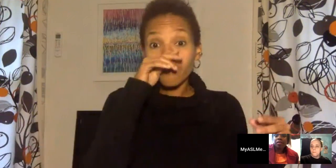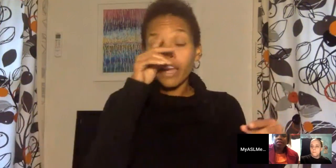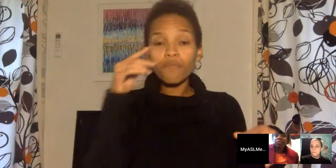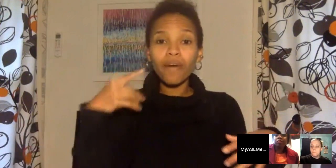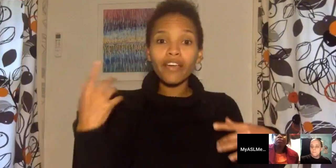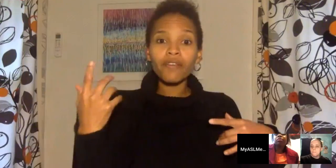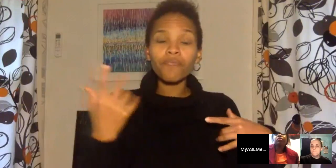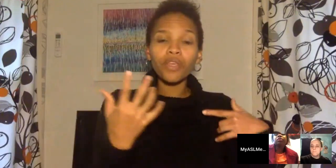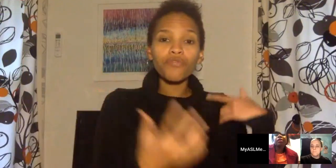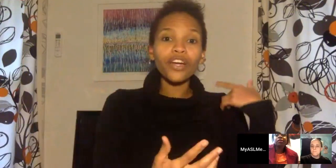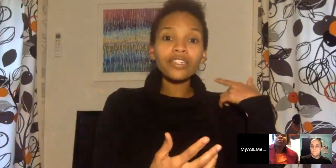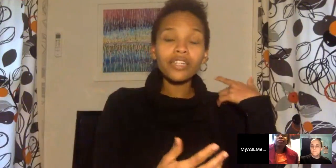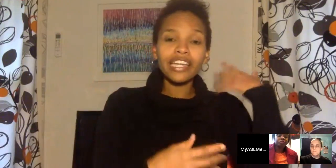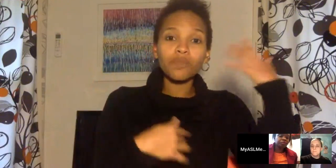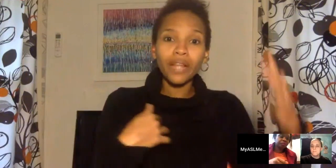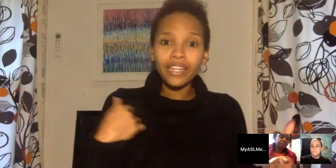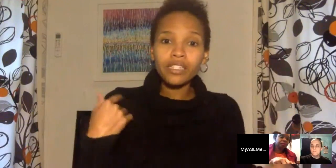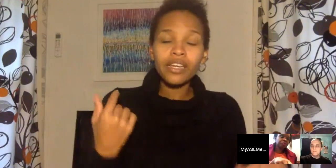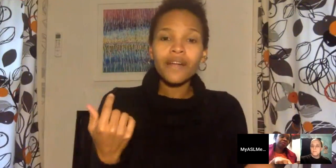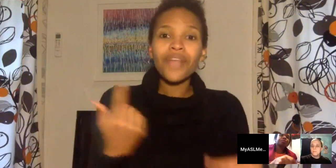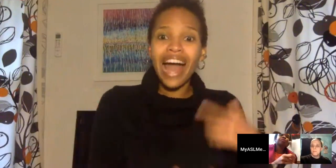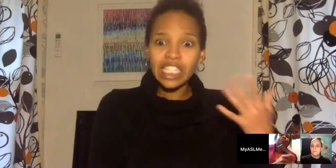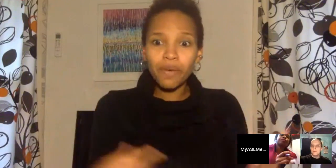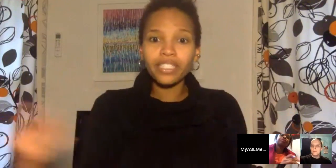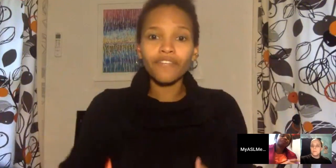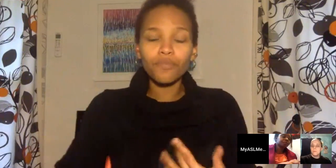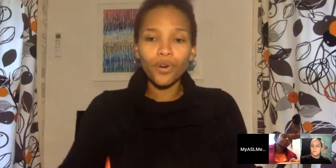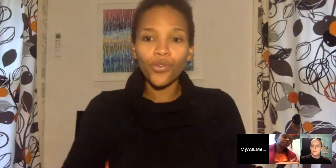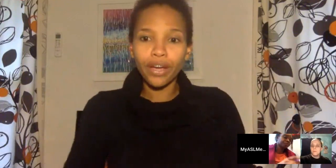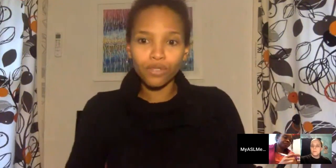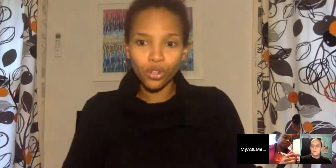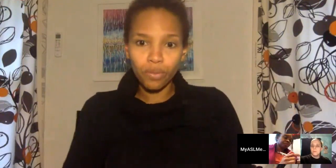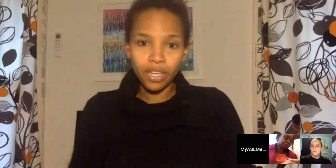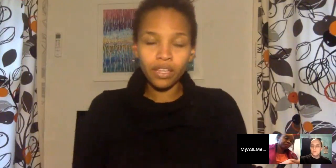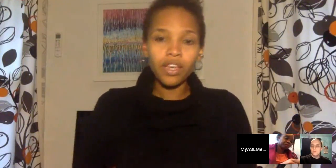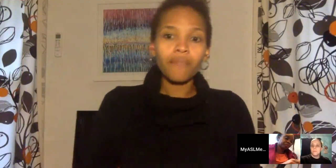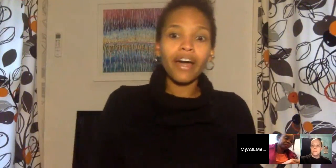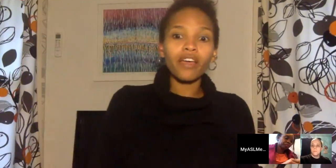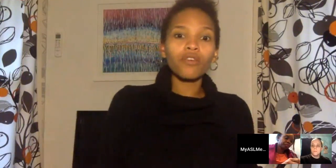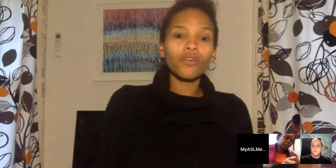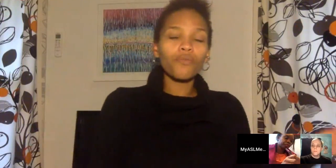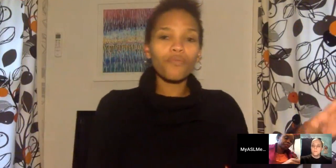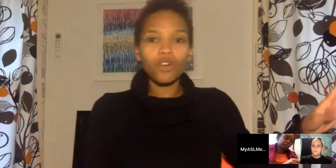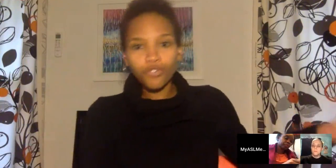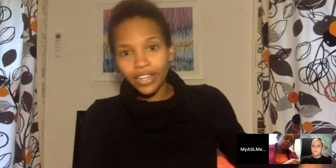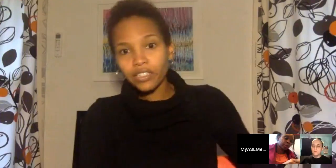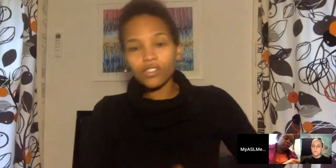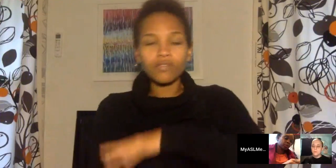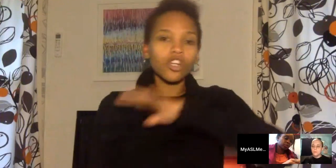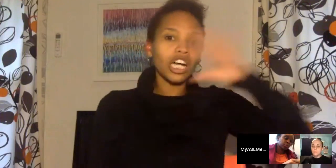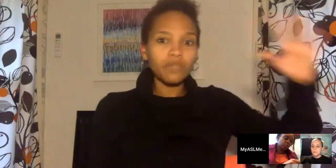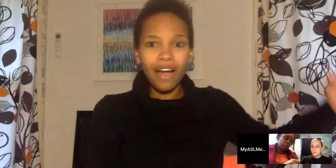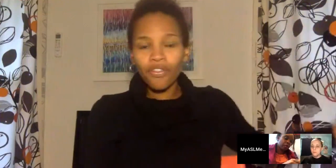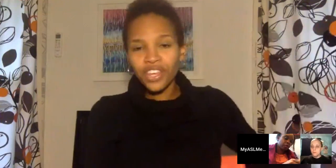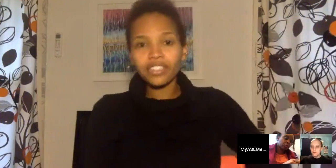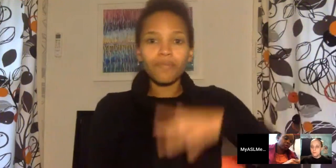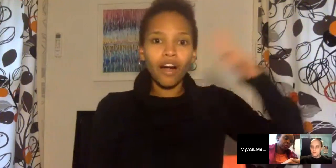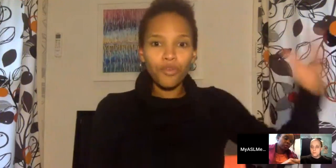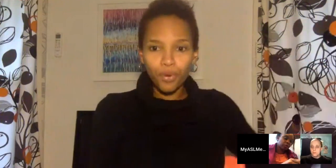my friend explained aspects of the program to me. My friend talked about things about the